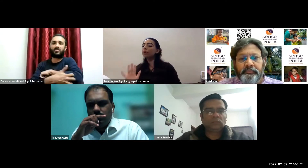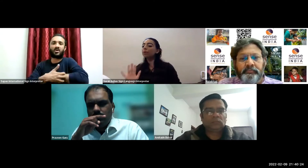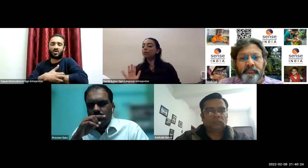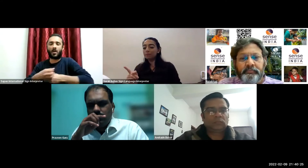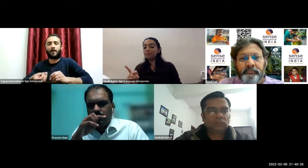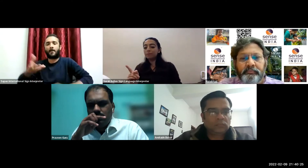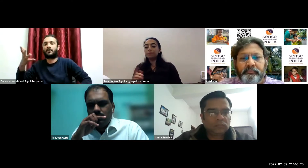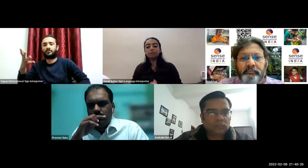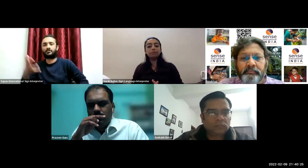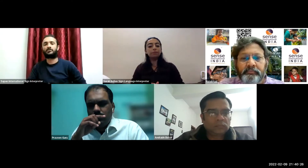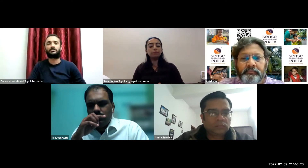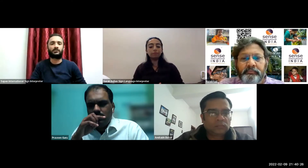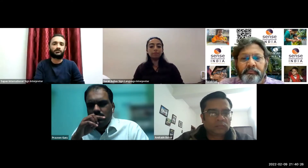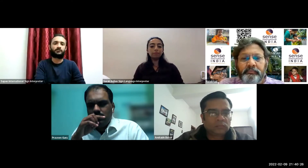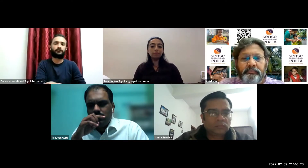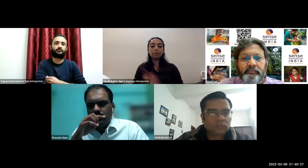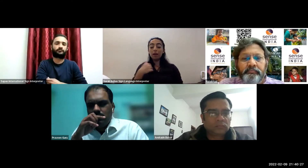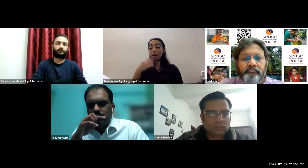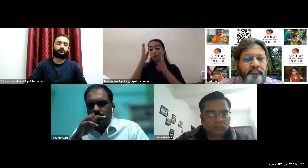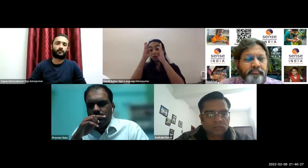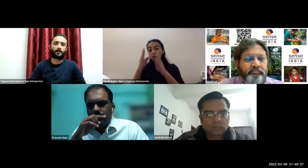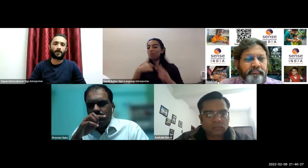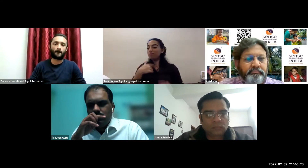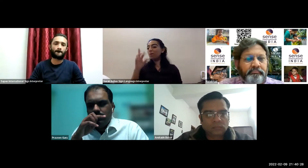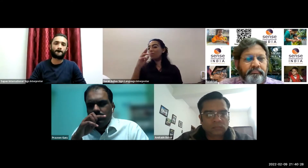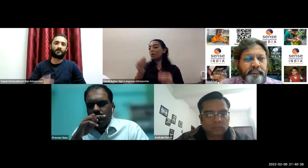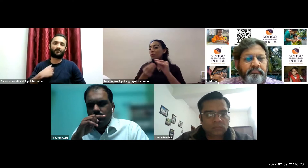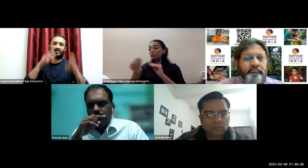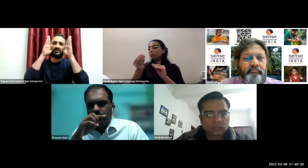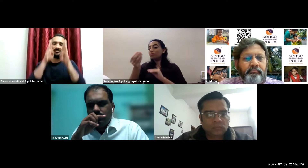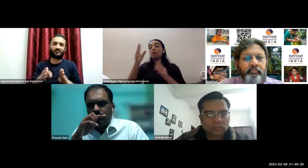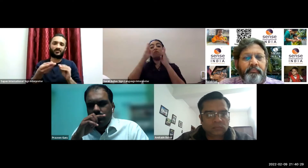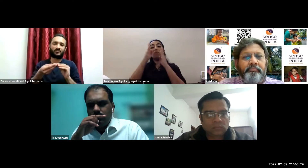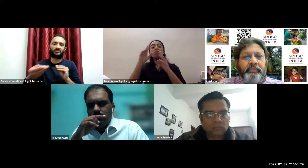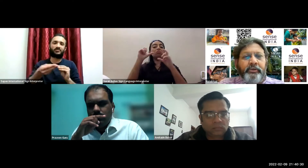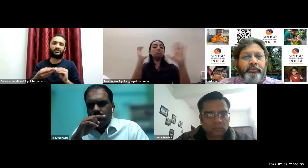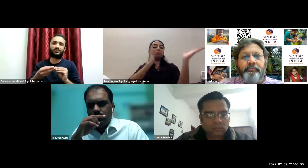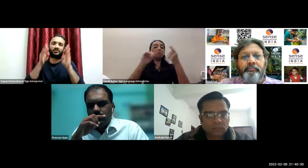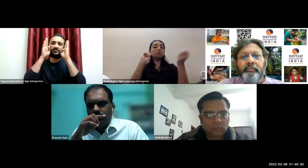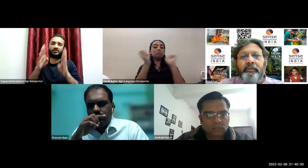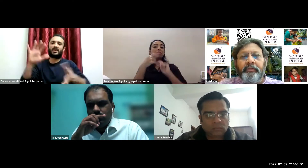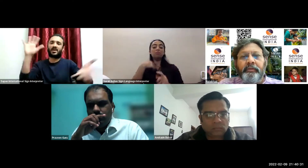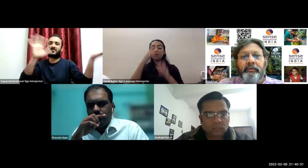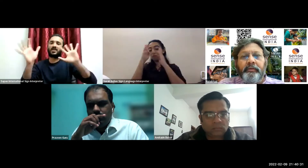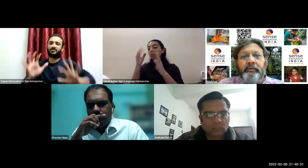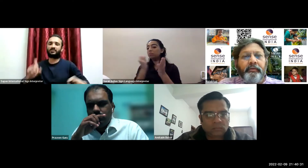and disability, which needs to be really focused upon in the coming days to come. Yes, Praveen. Thank you.